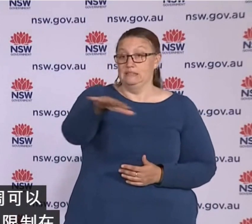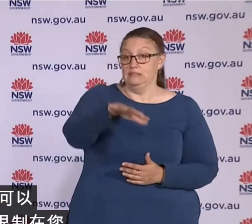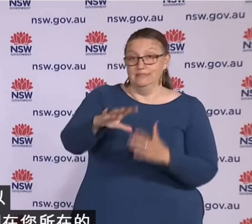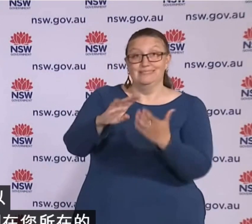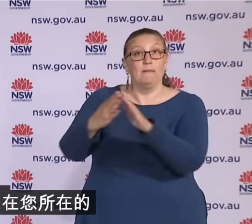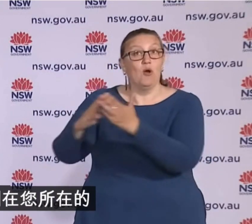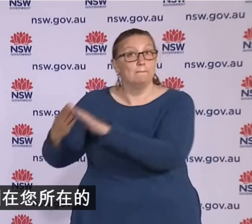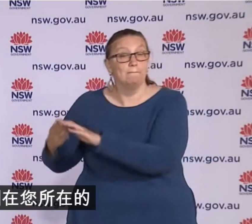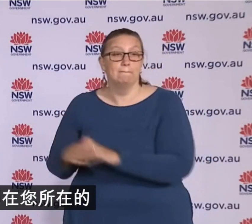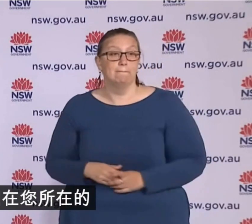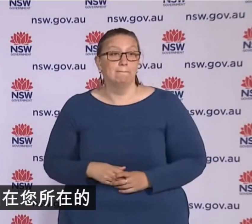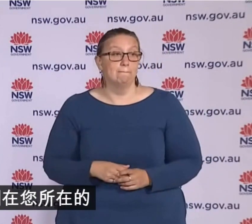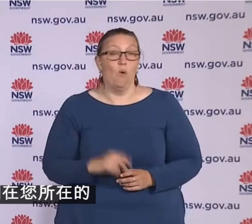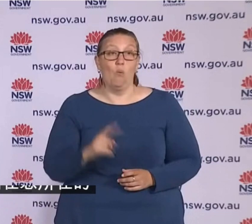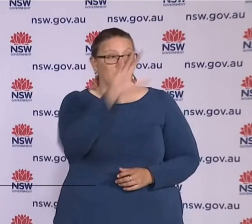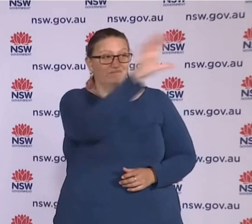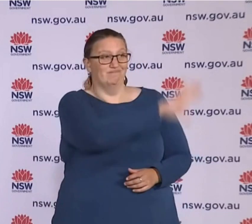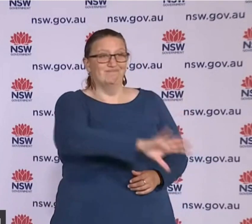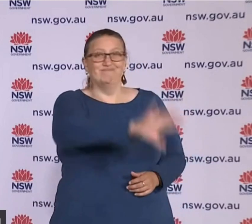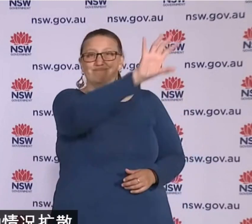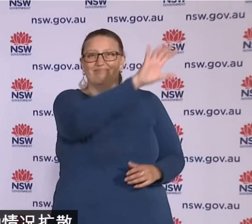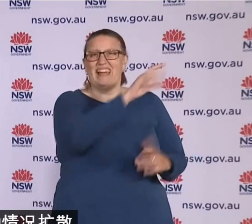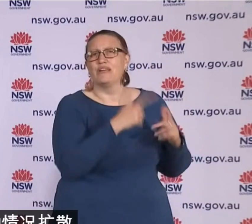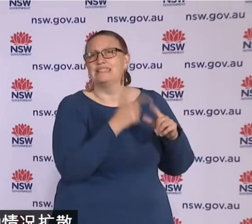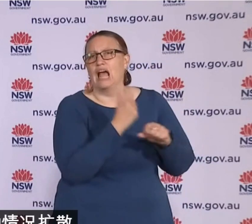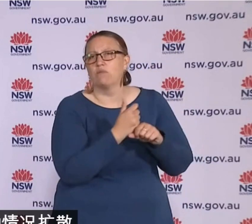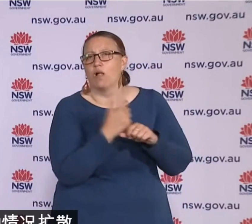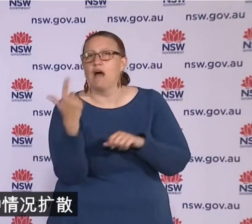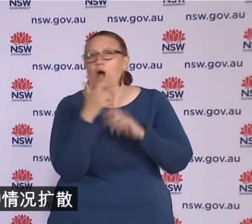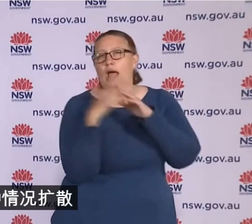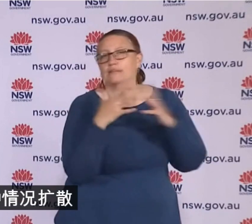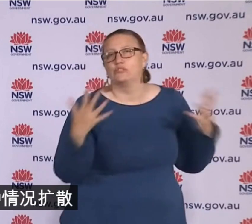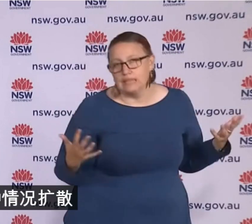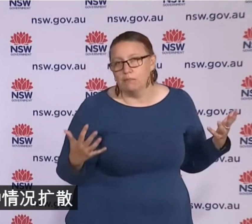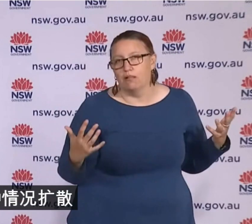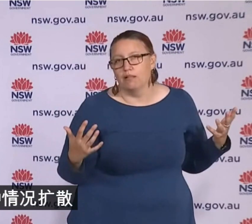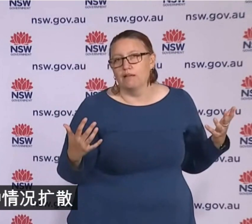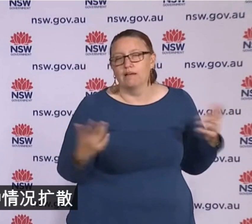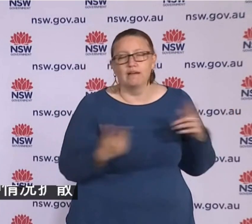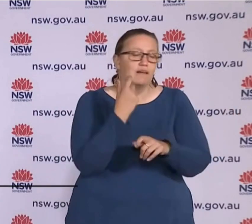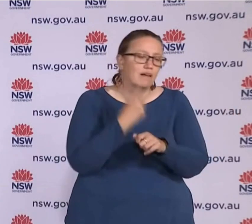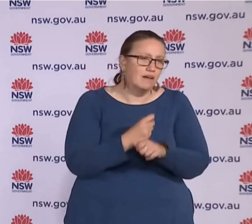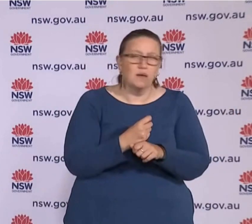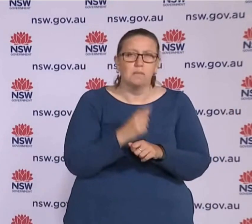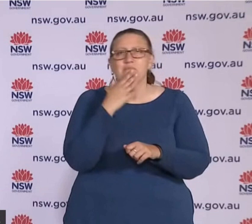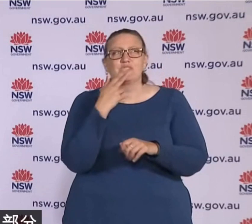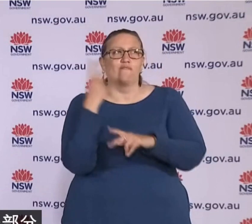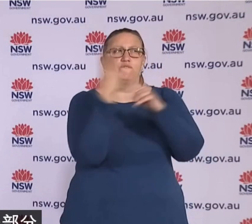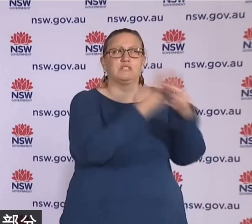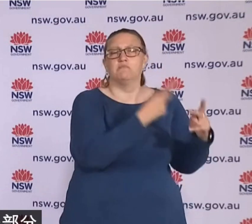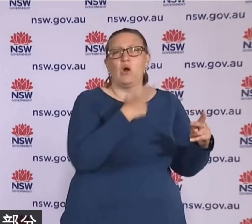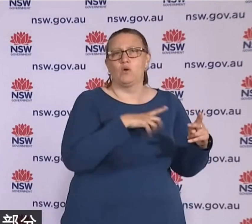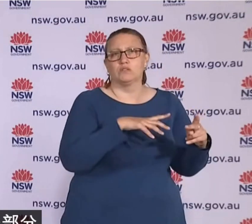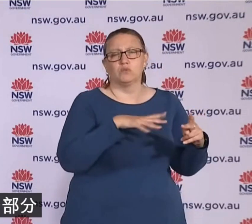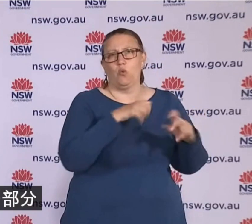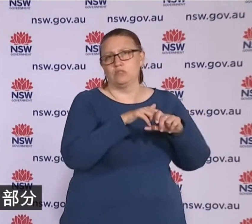limit your activity to your area because there's a high number of cases and we don't want that to spread. And that is what is part of the national plan and part of our